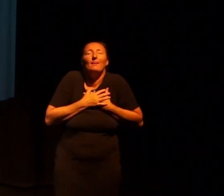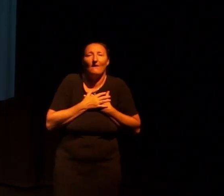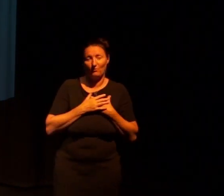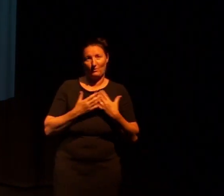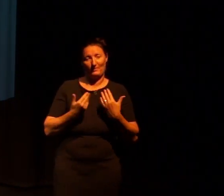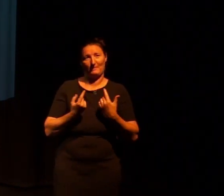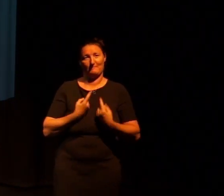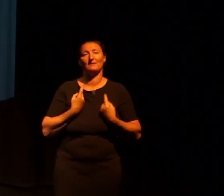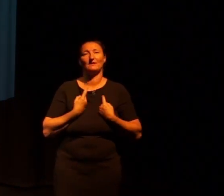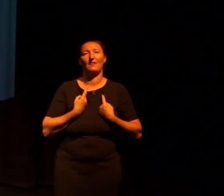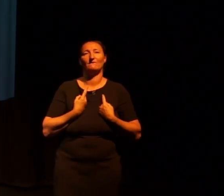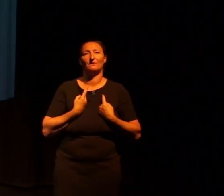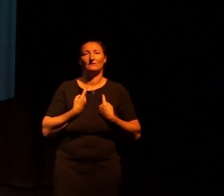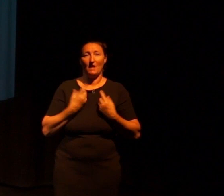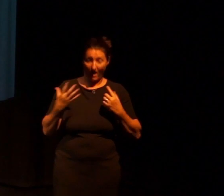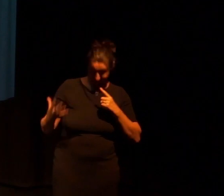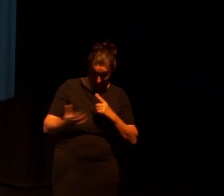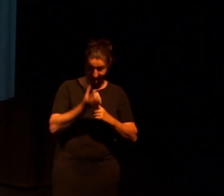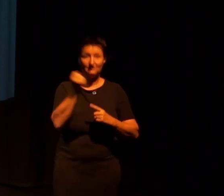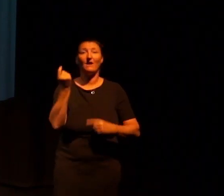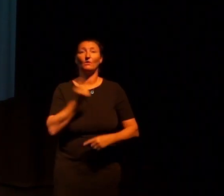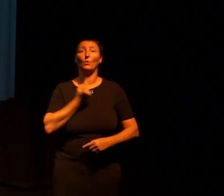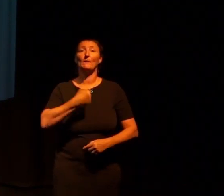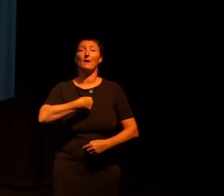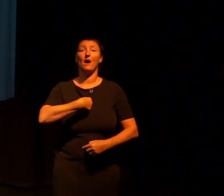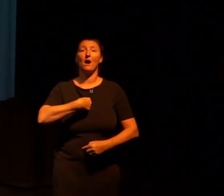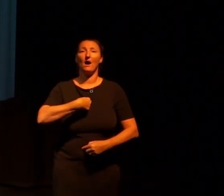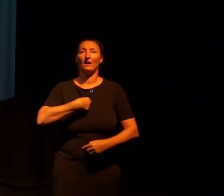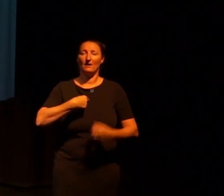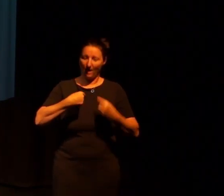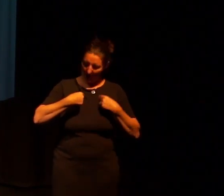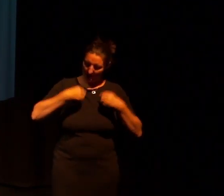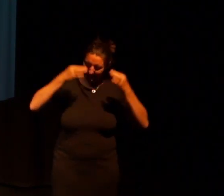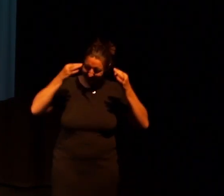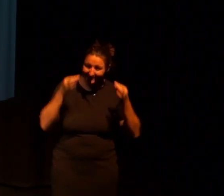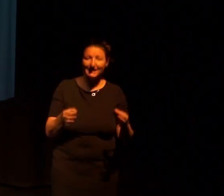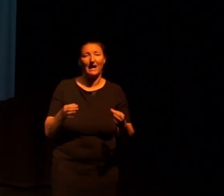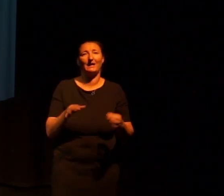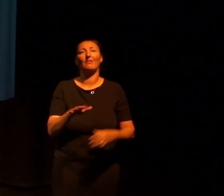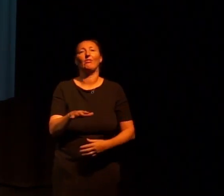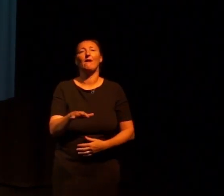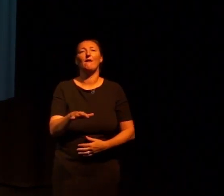present as I discover myself exactly where I need to be.